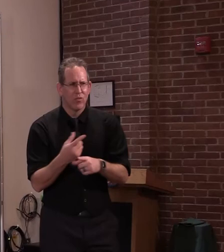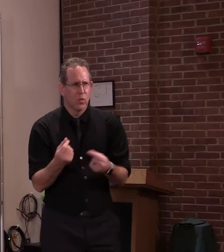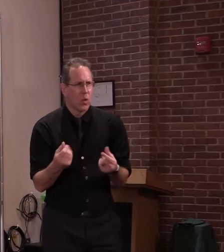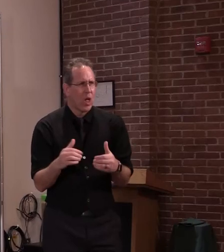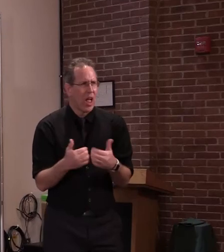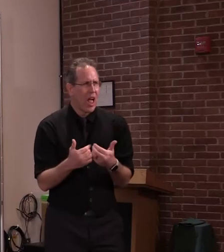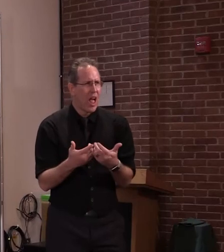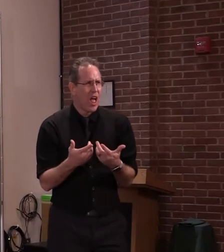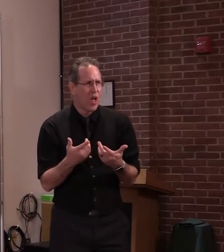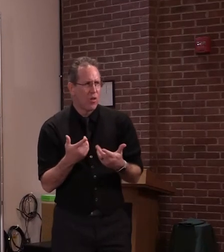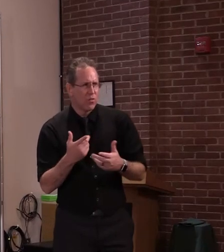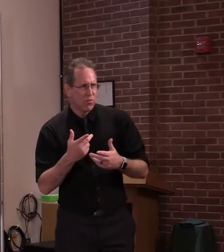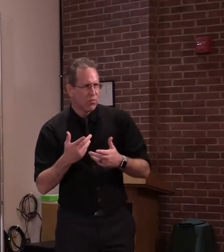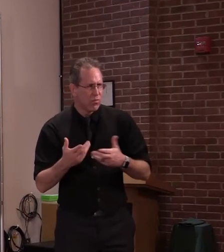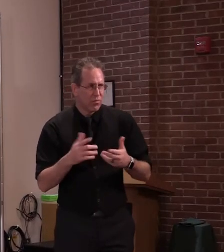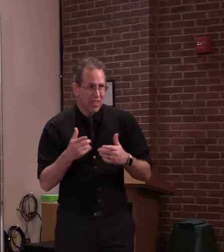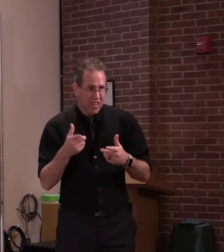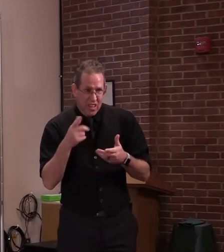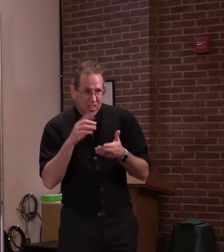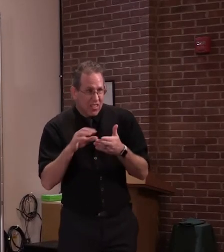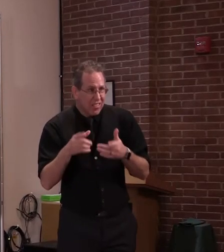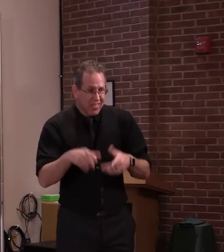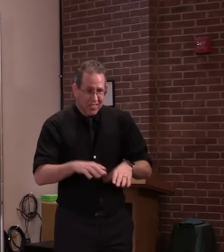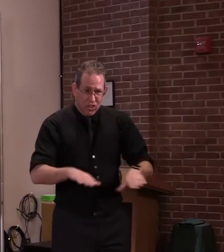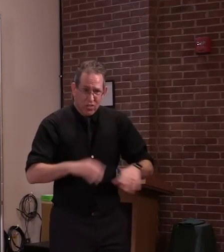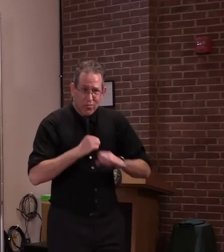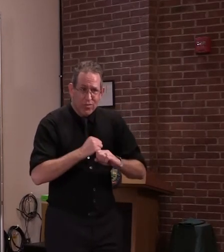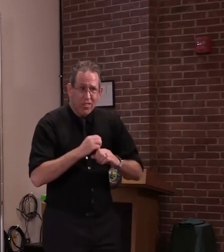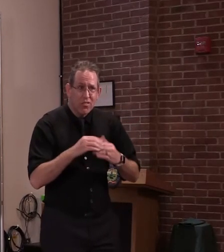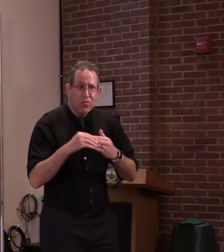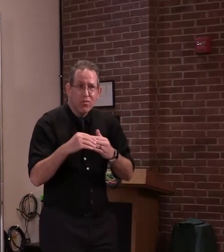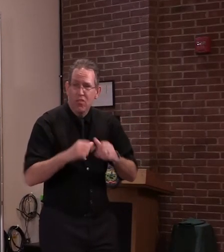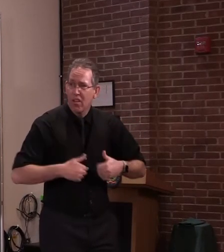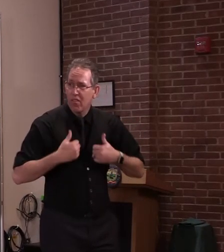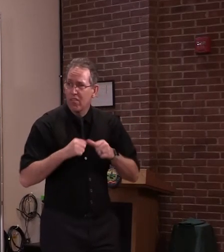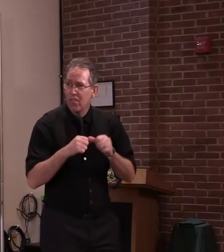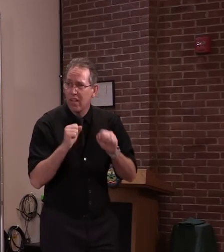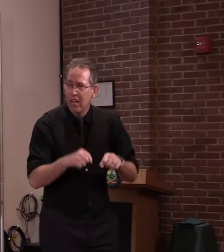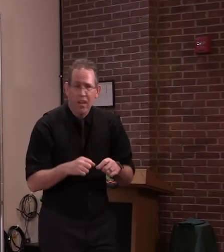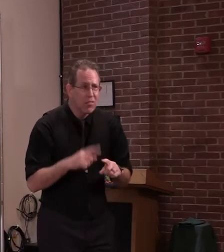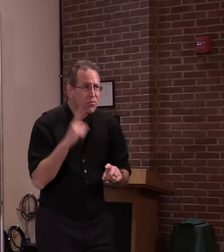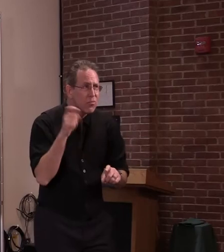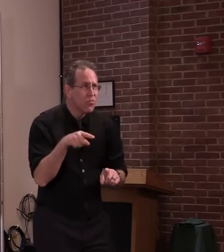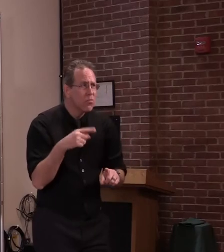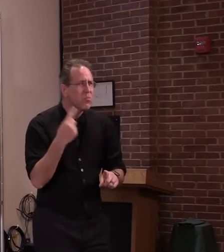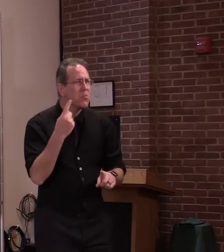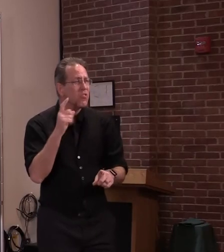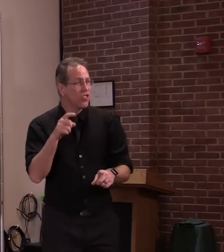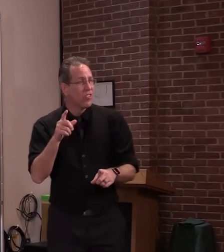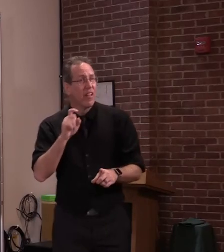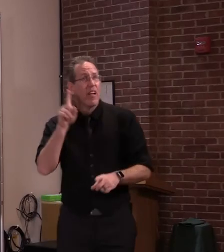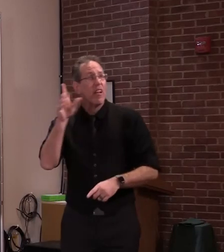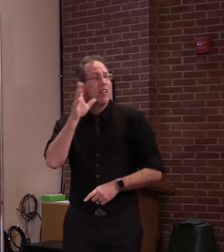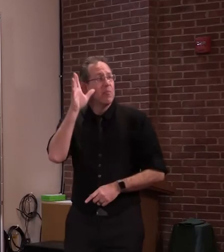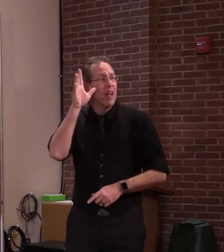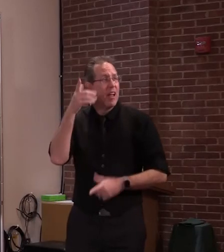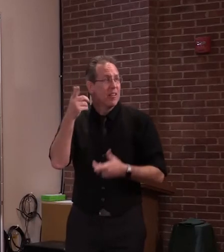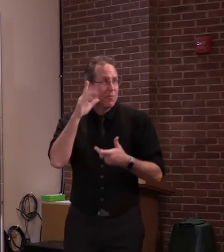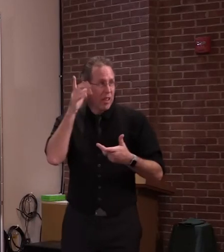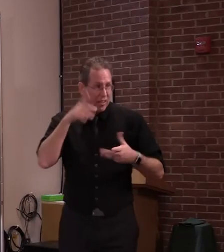worried should families be? Should they accept that infection is inevitable, or should they be moving heaven and earth to try to